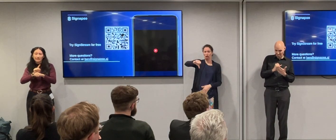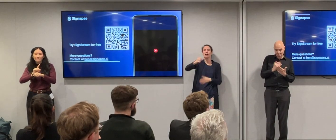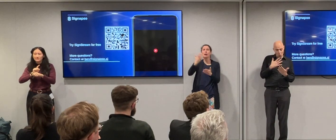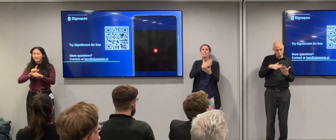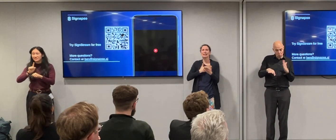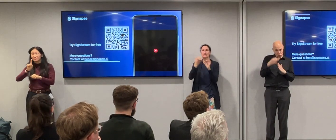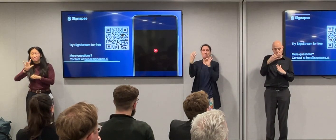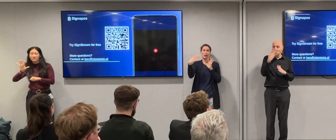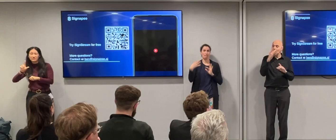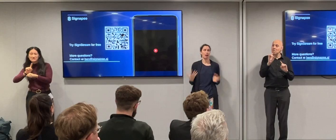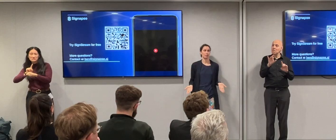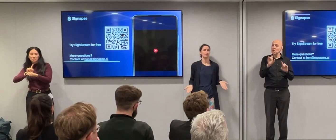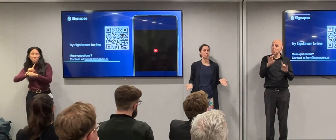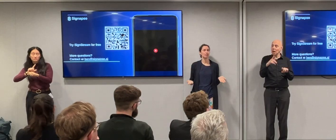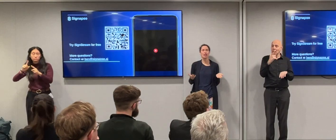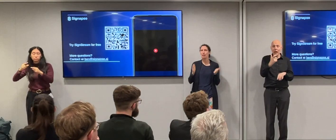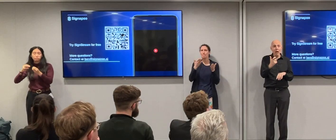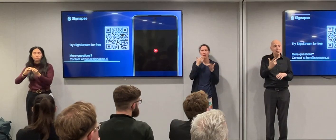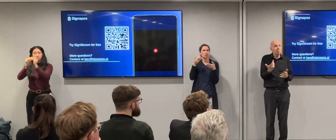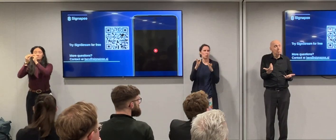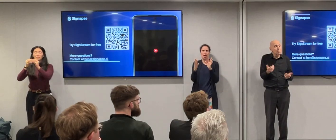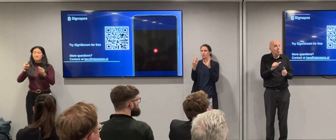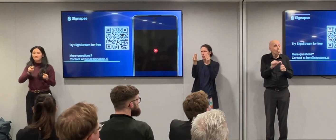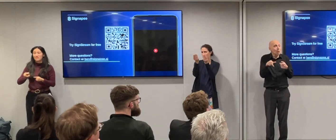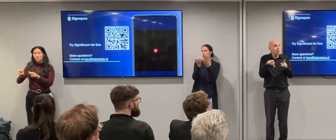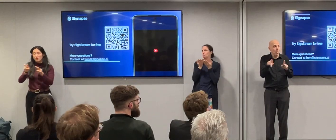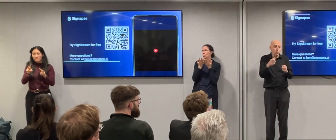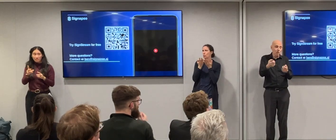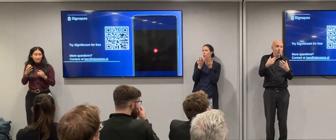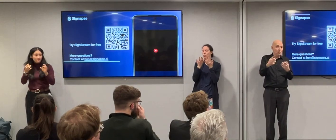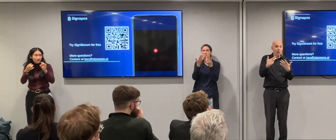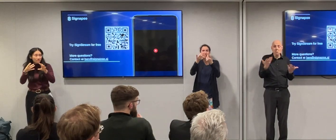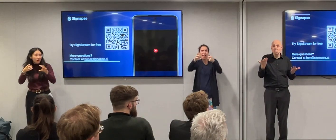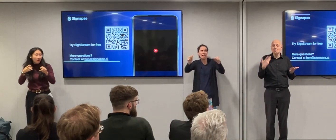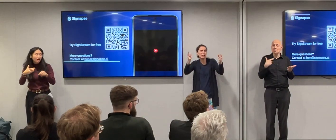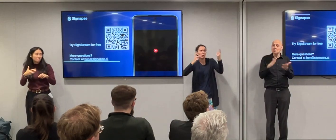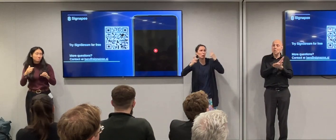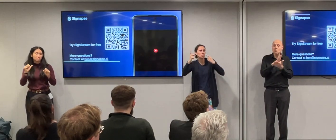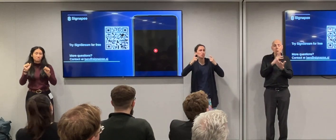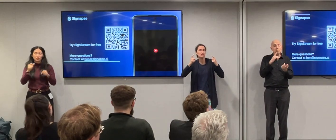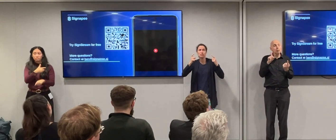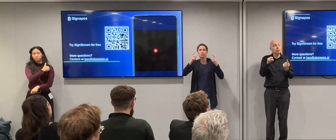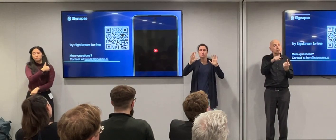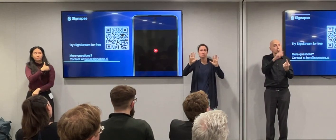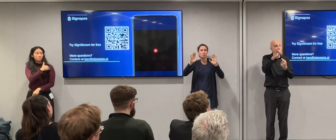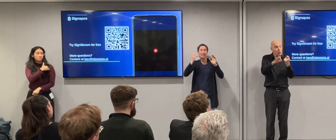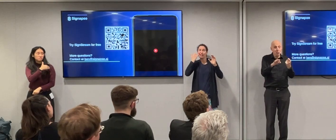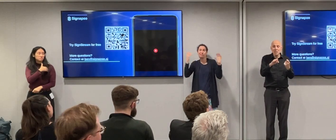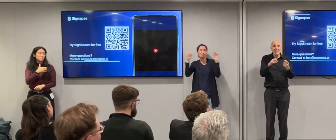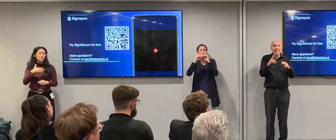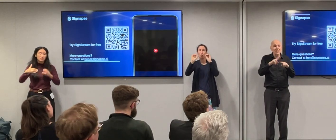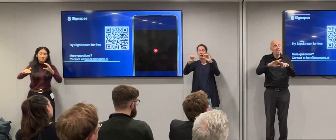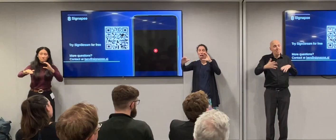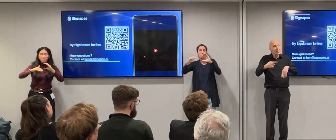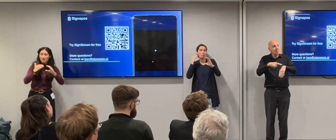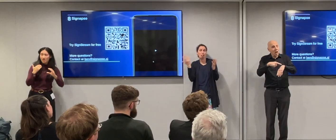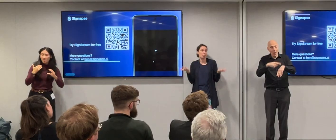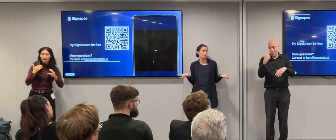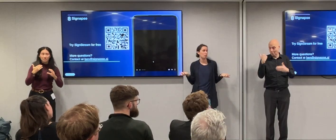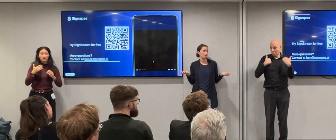that's the best way to kind of to show us. And yeah, I'd love to answer any questions. If you have any more questions, feel free to email me or I'll be around